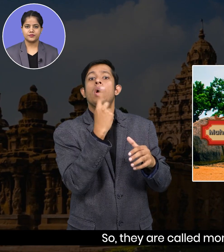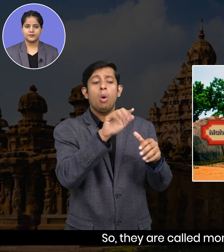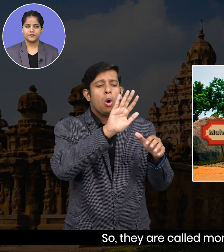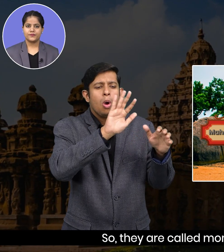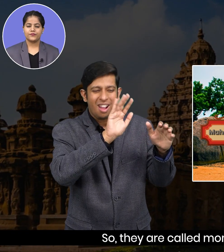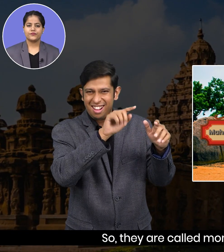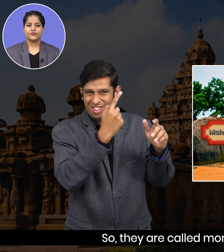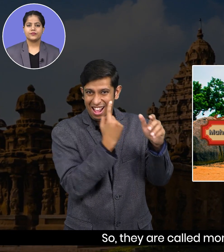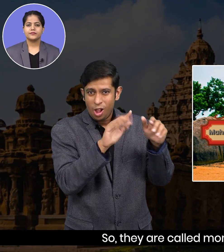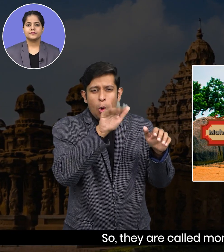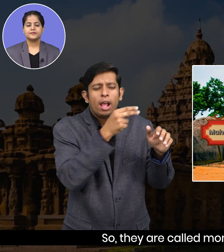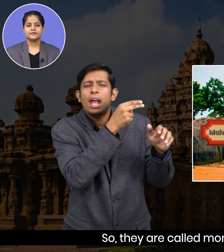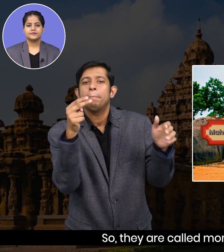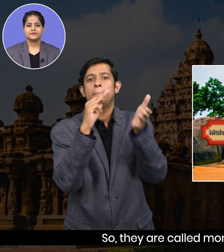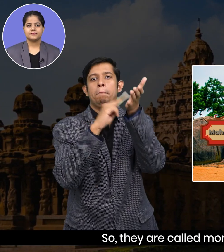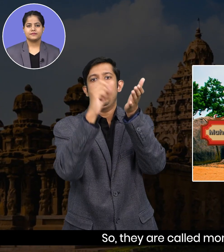architecture.